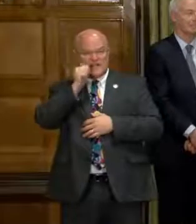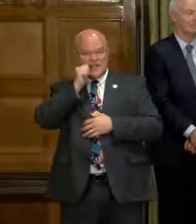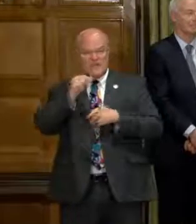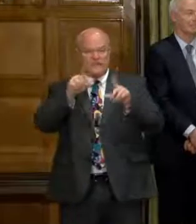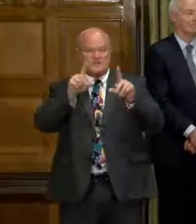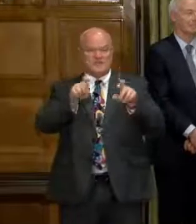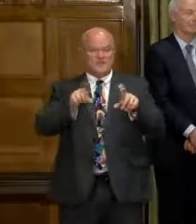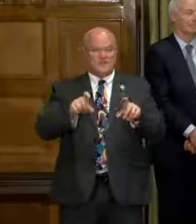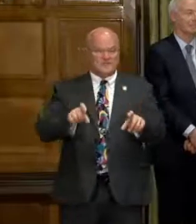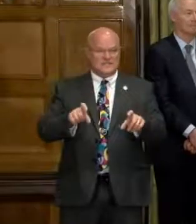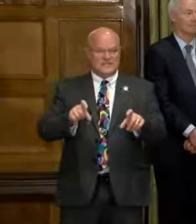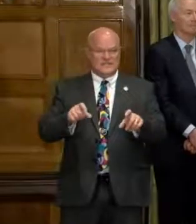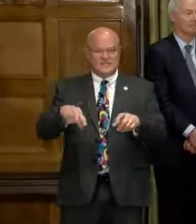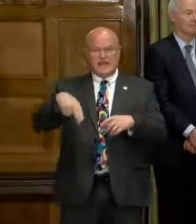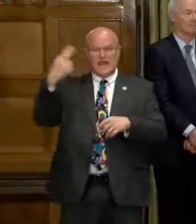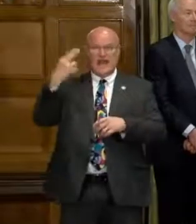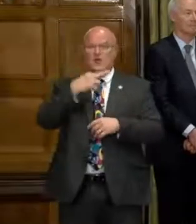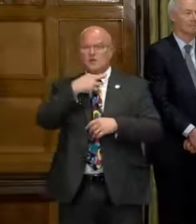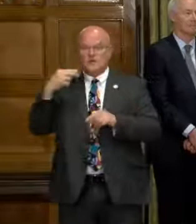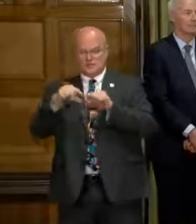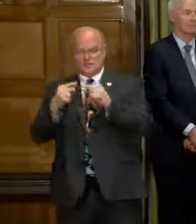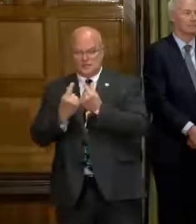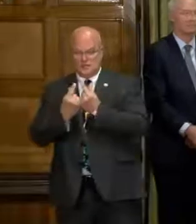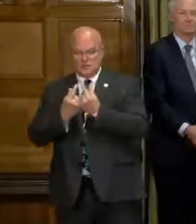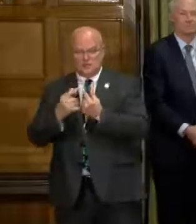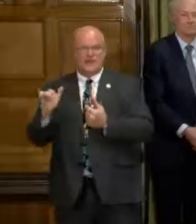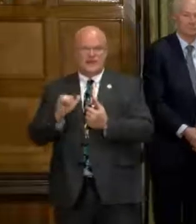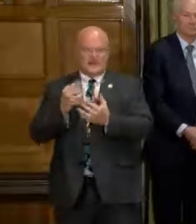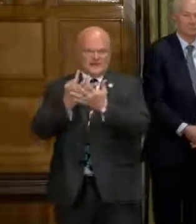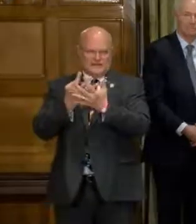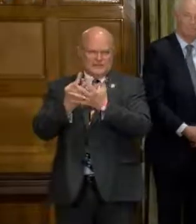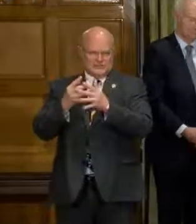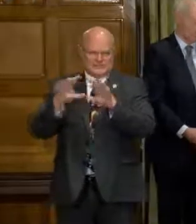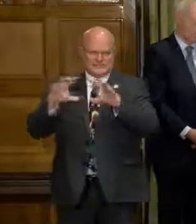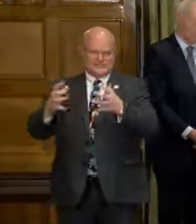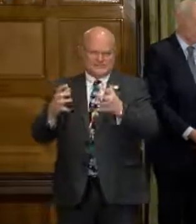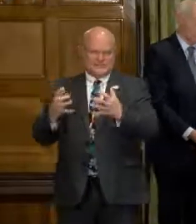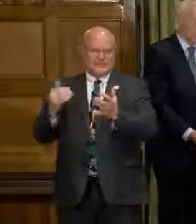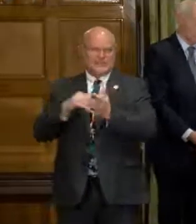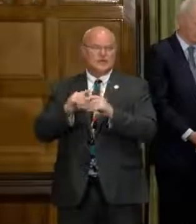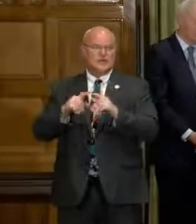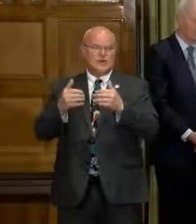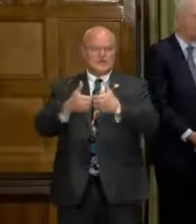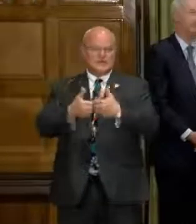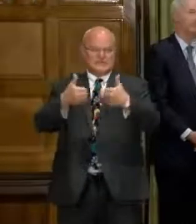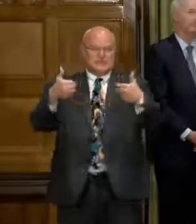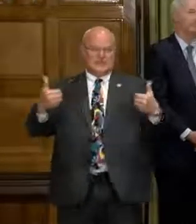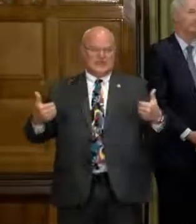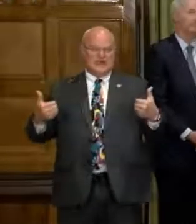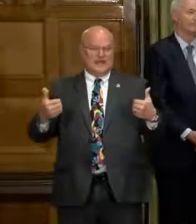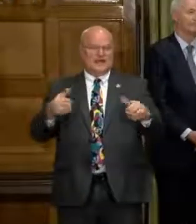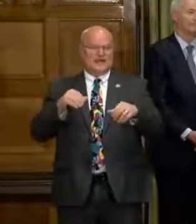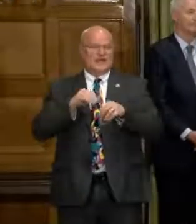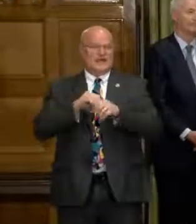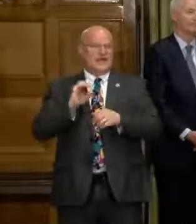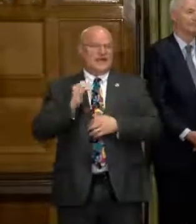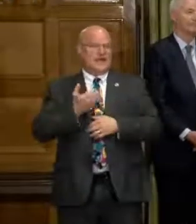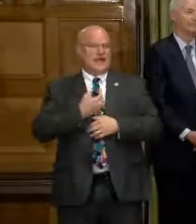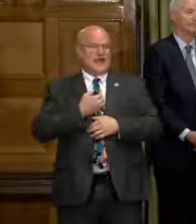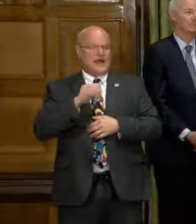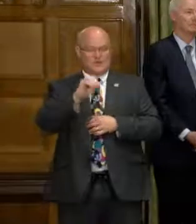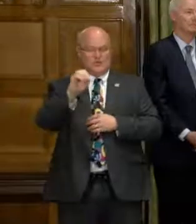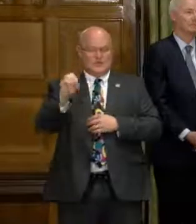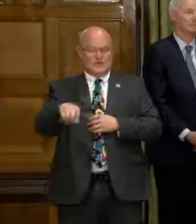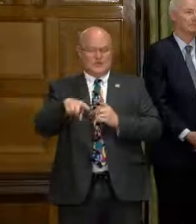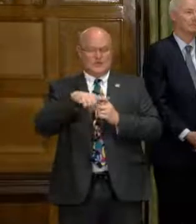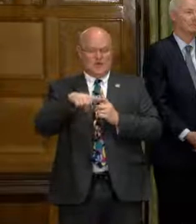test a bunch of really high-risk individuals, for example, in the prison setting. But we can separate that out, and our